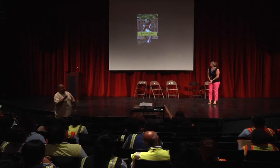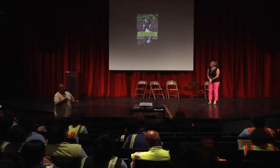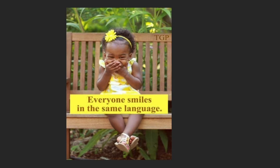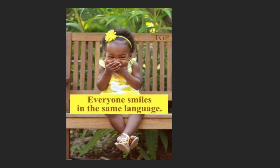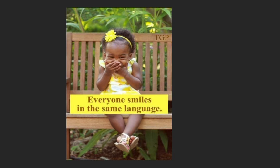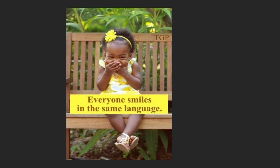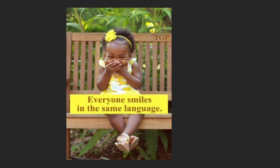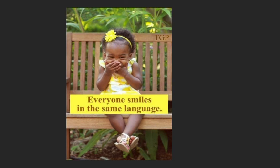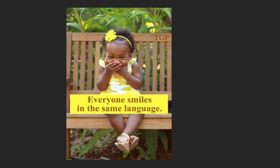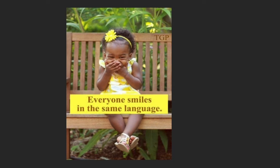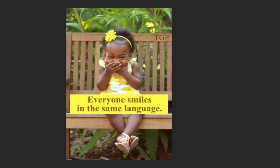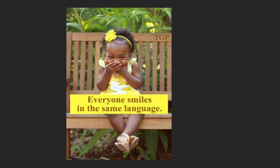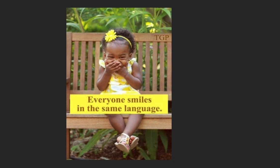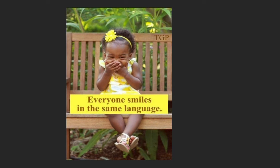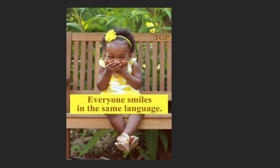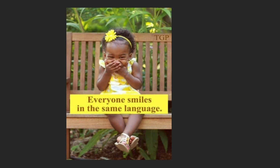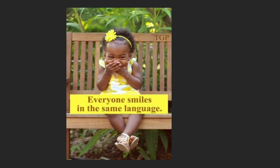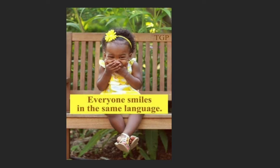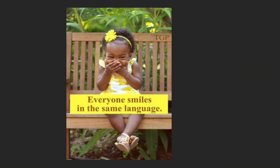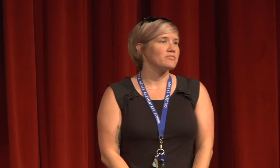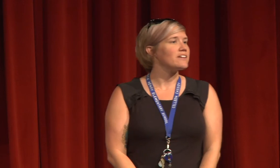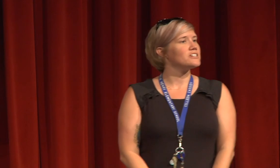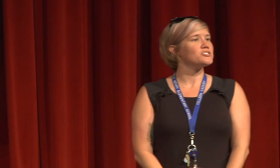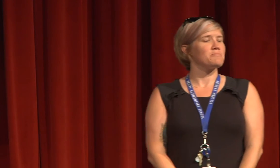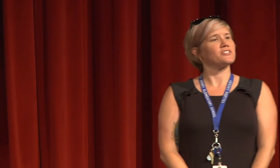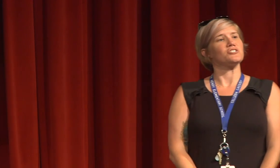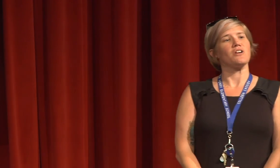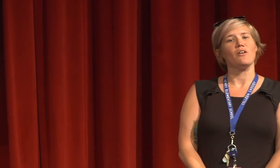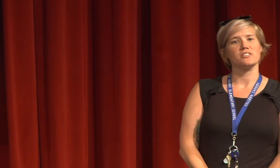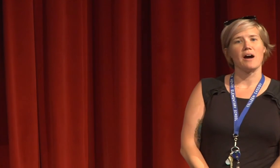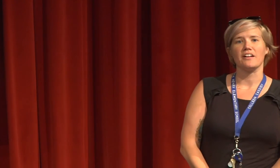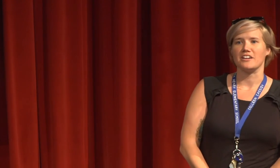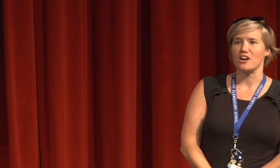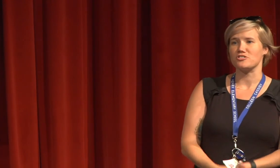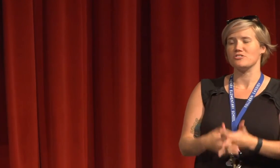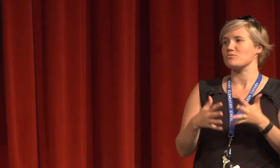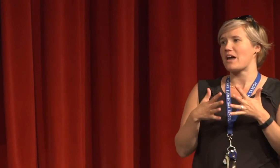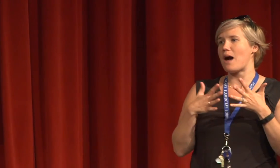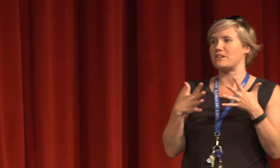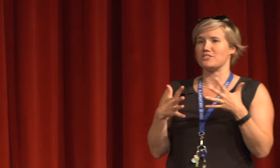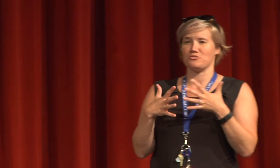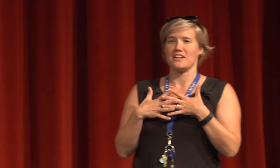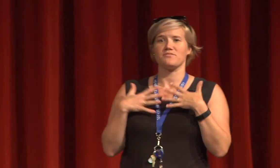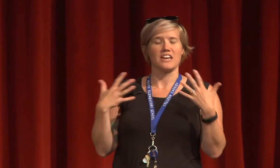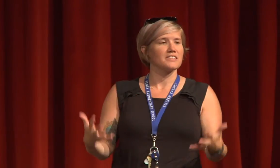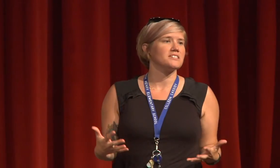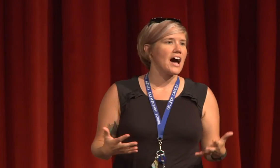So, all in all, everyone smiles in the same language, so make sure you're always smiling. Our students will be happy that you guys have taken the